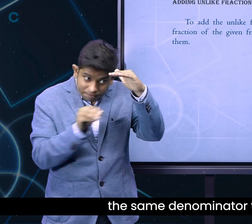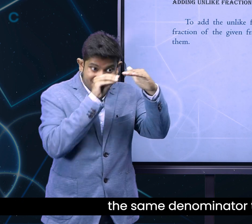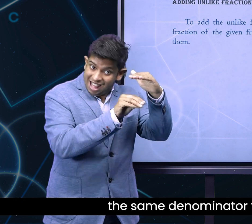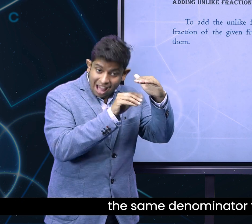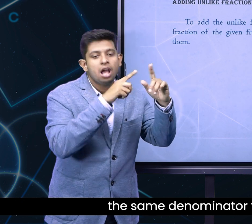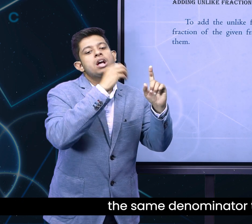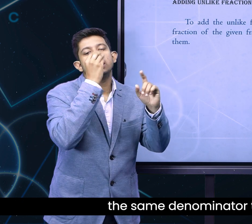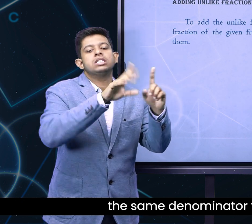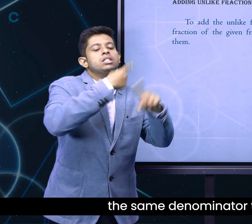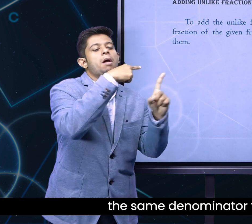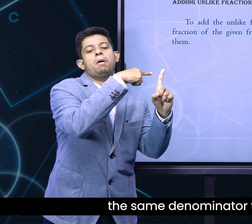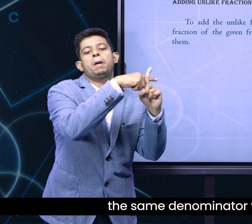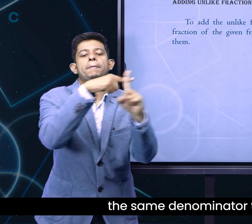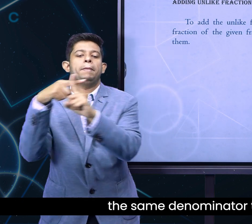the same denominator, then add them.